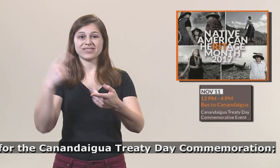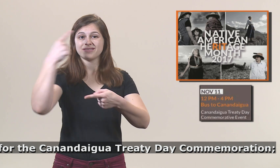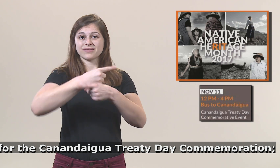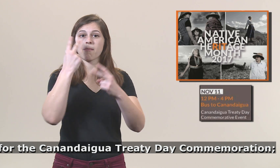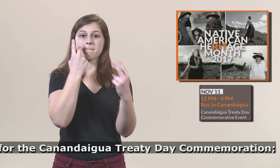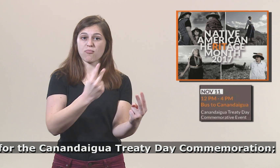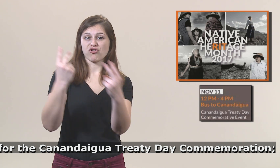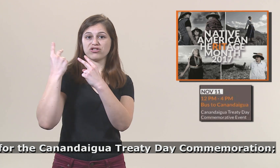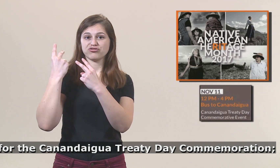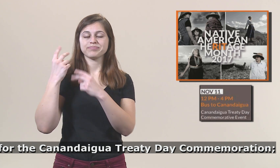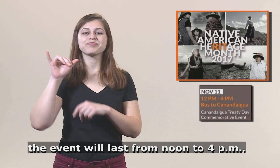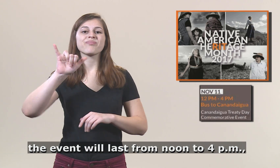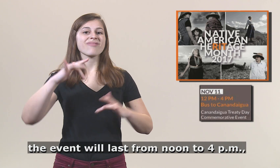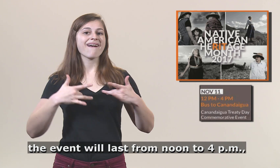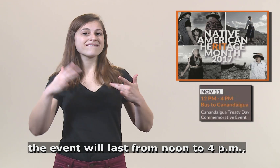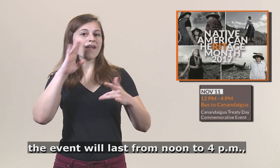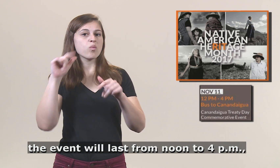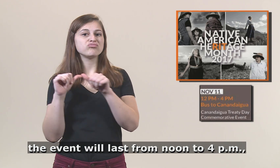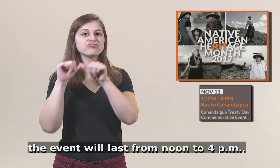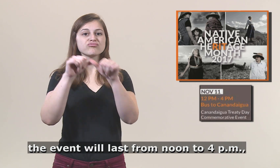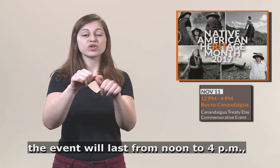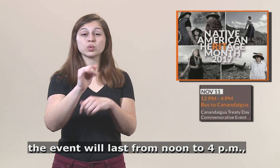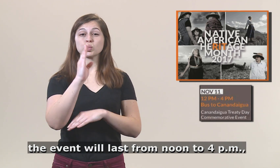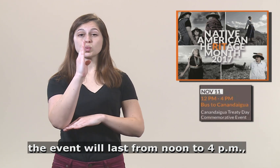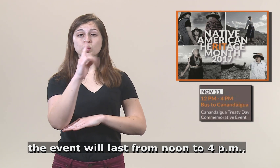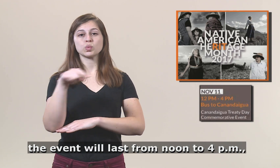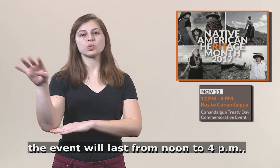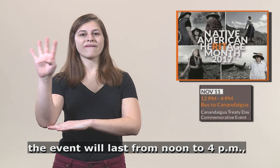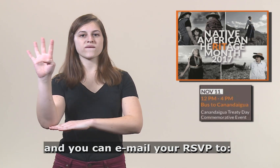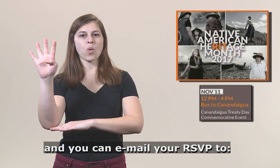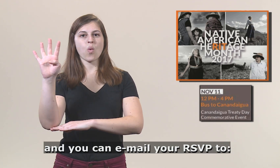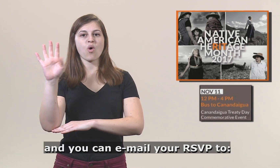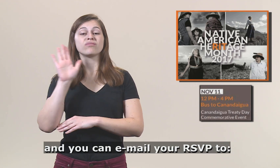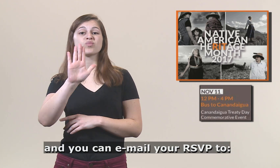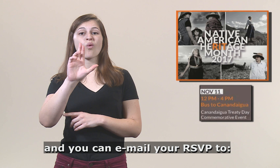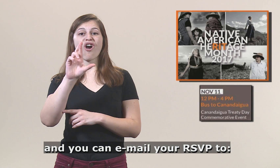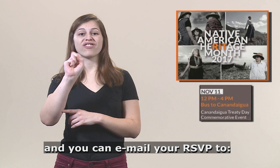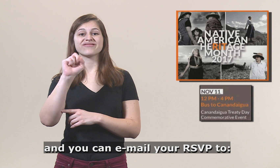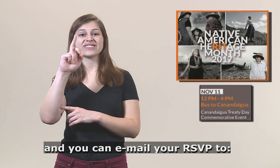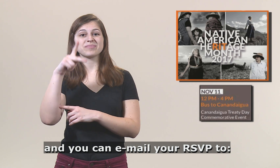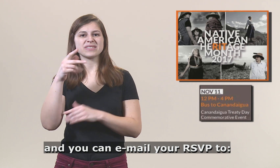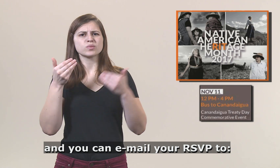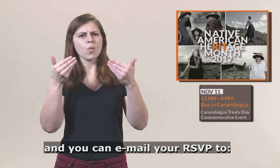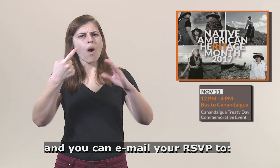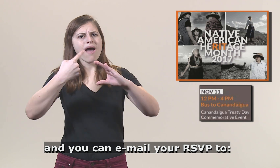Day commemoration. The event will last from noon to 4 p.m., and you can email your RSVP to.